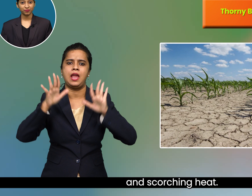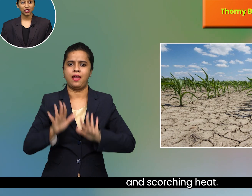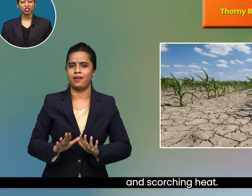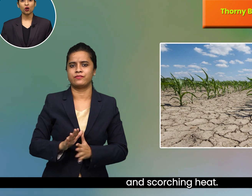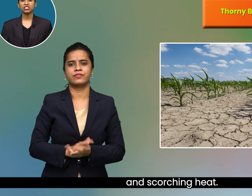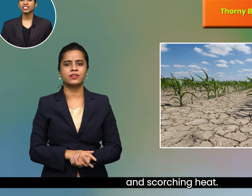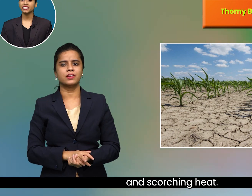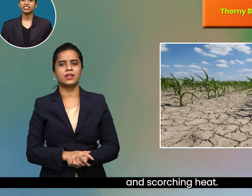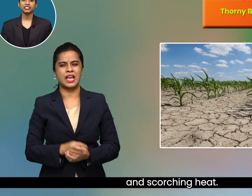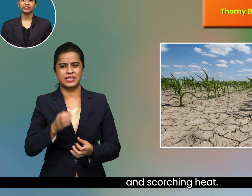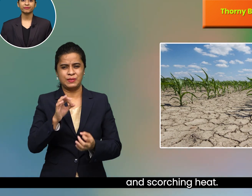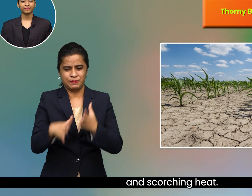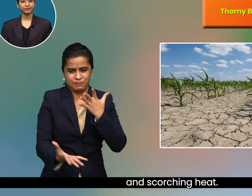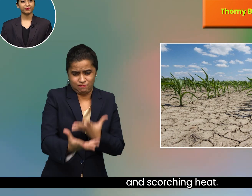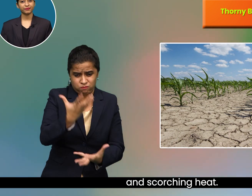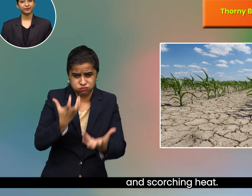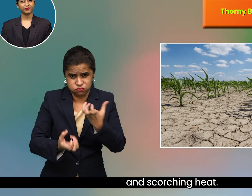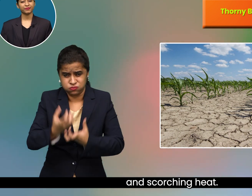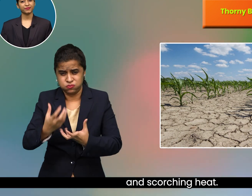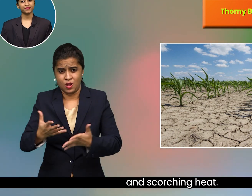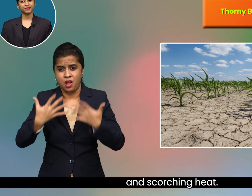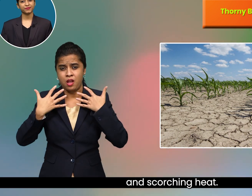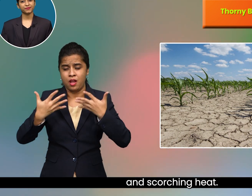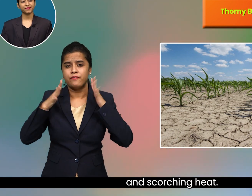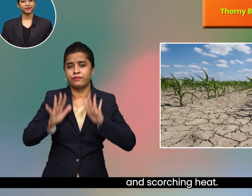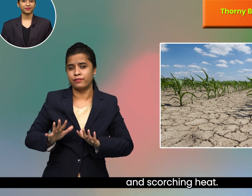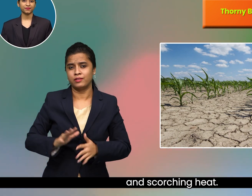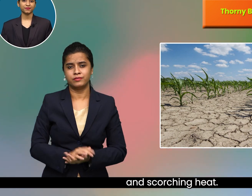and scorching heat.